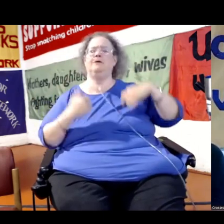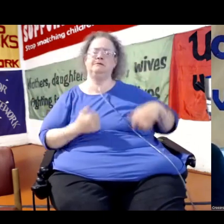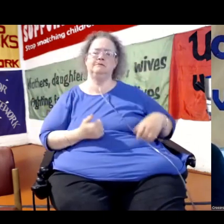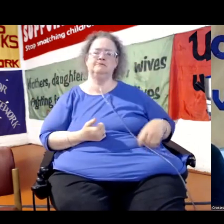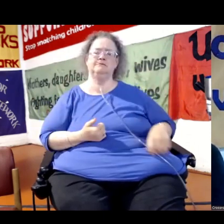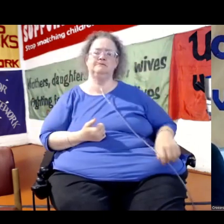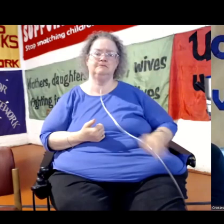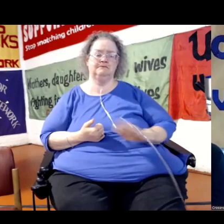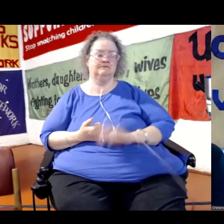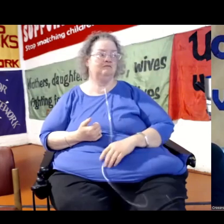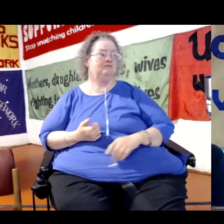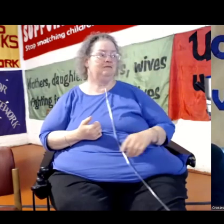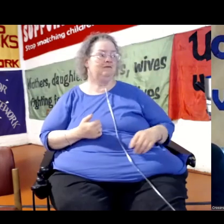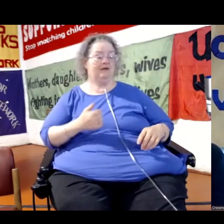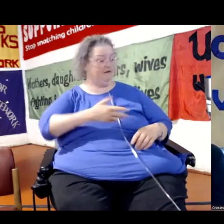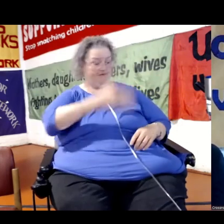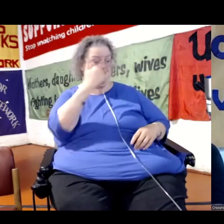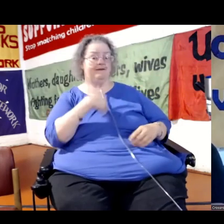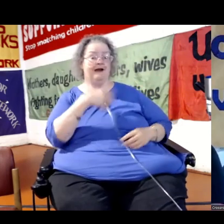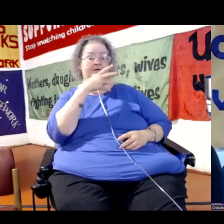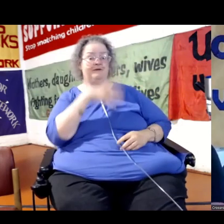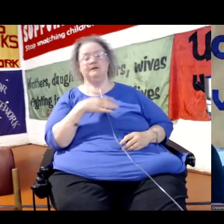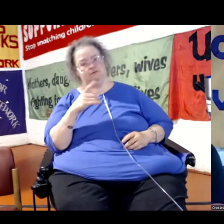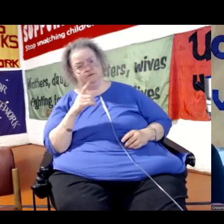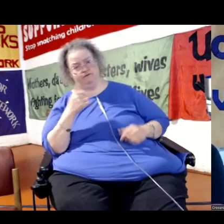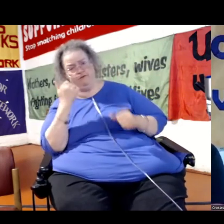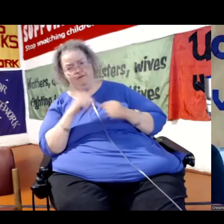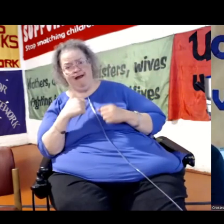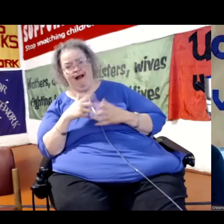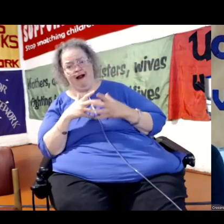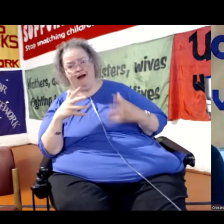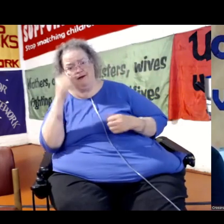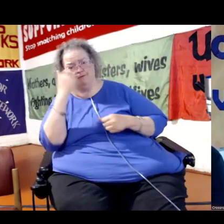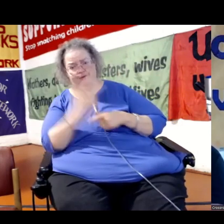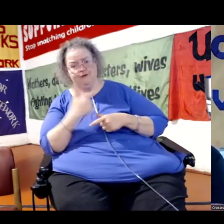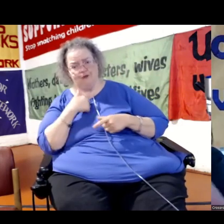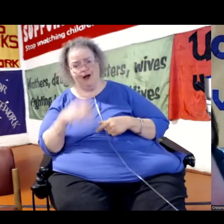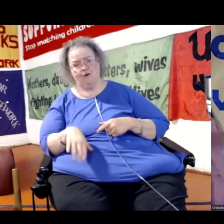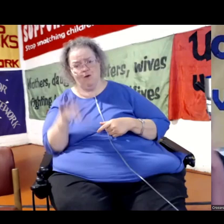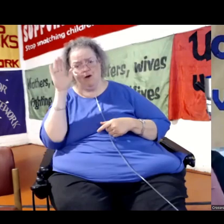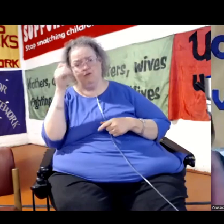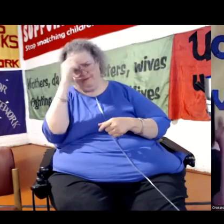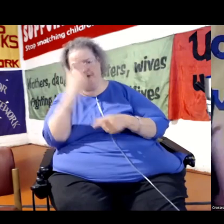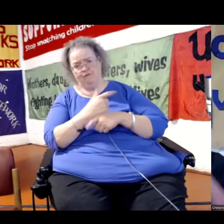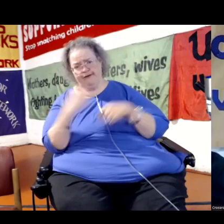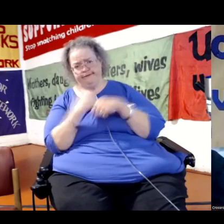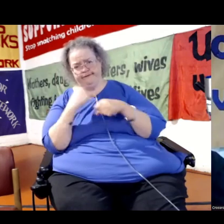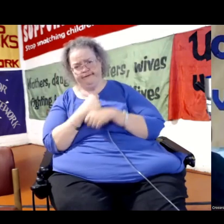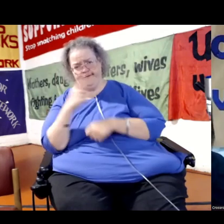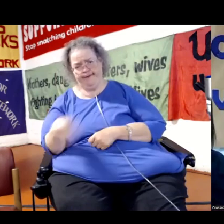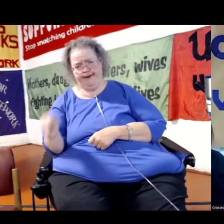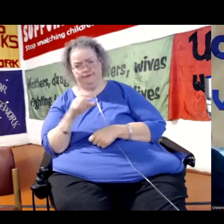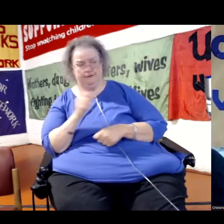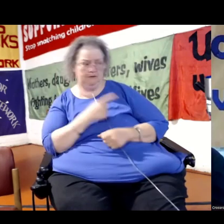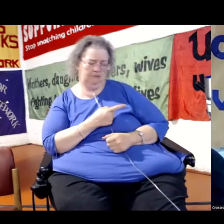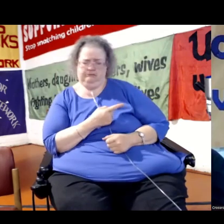just forget it. Because see, I had a lot of brothers and I grew up around a lot of men. So